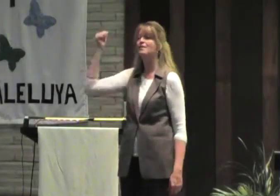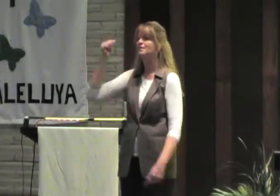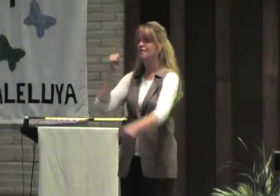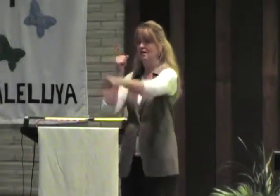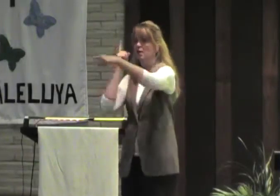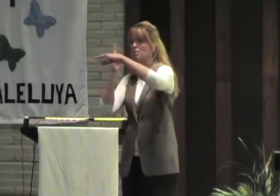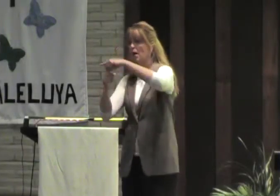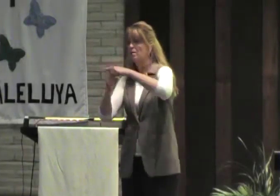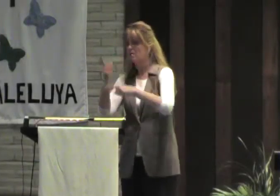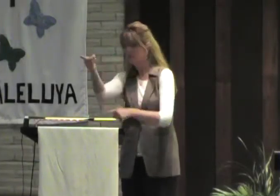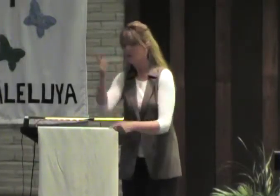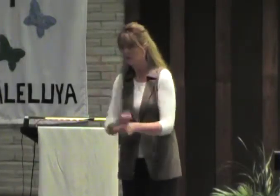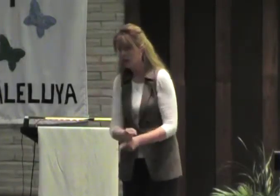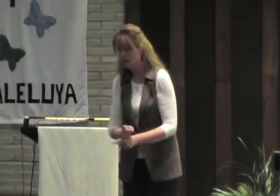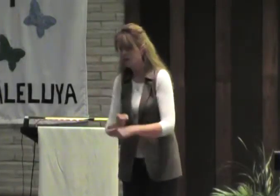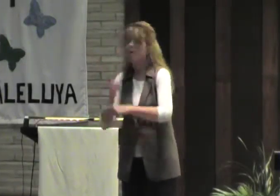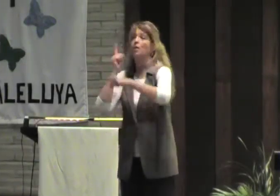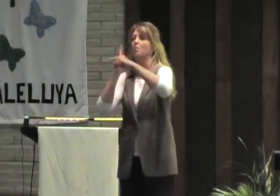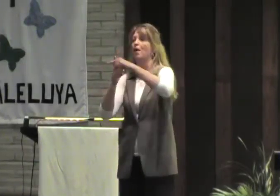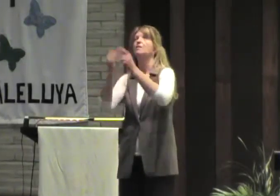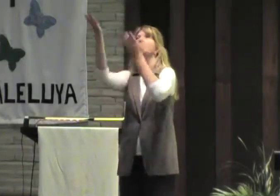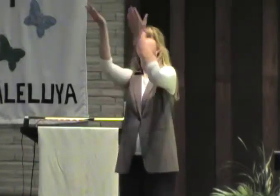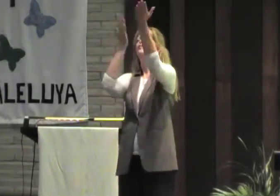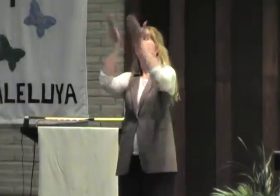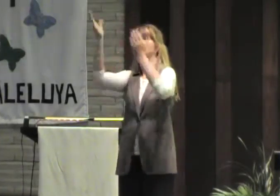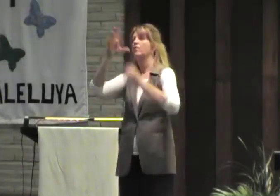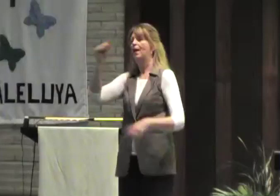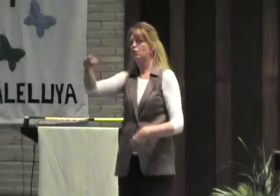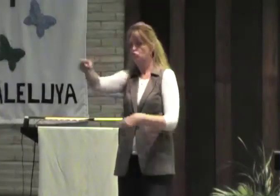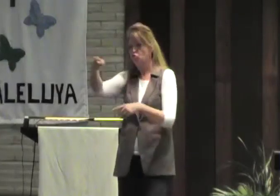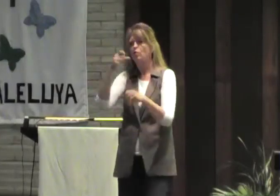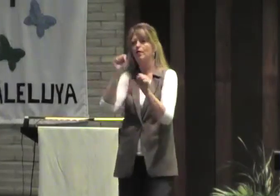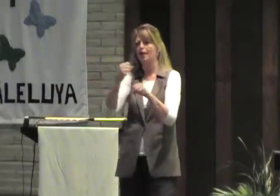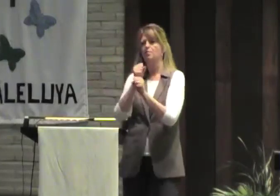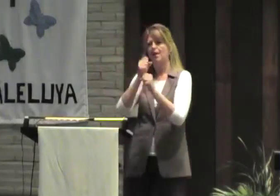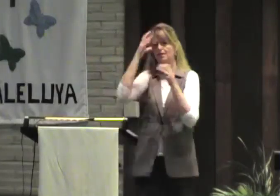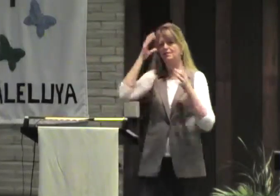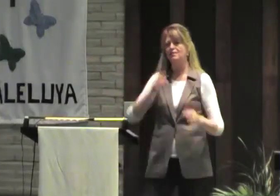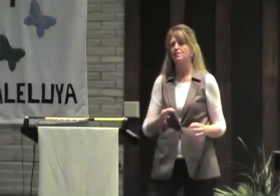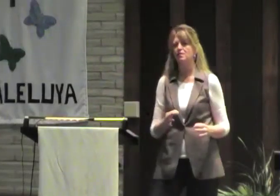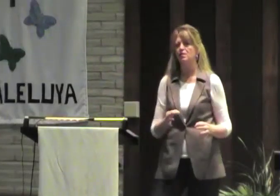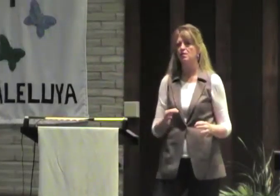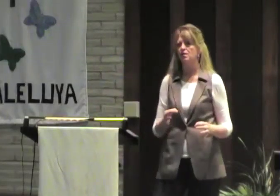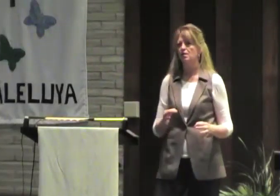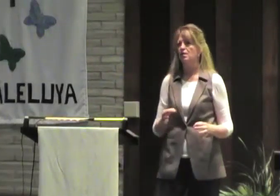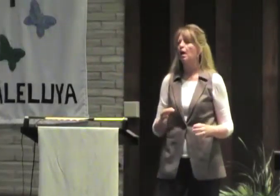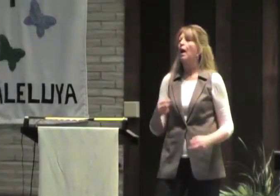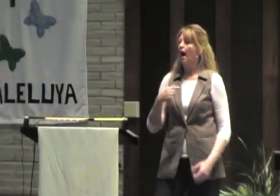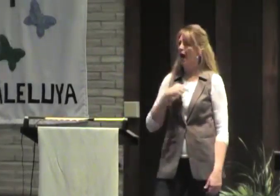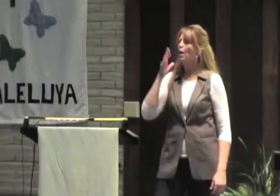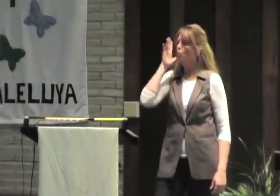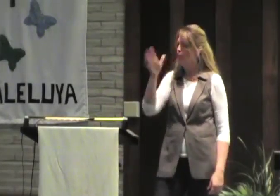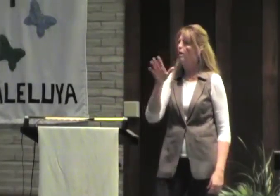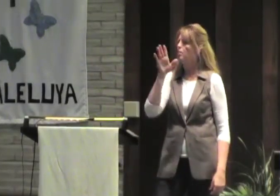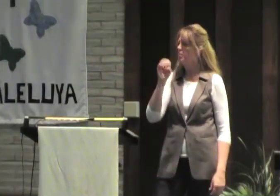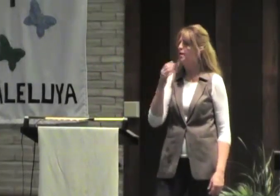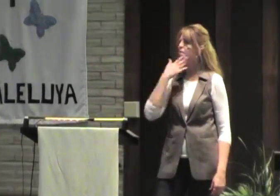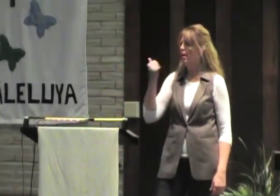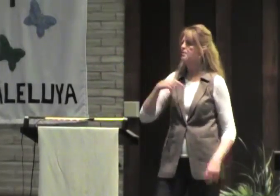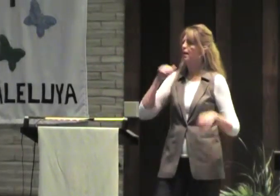Your job can be the best. It can be positive, right? It's serving. We can use it to serve God. And you have to make a decision that I will